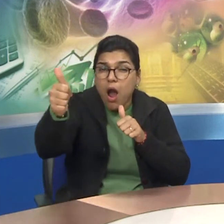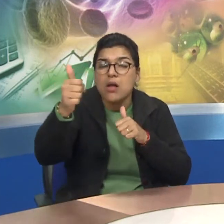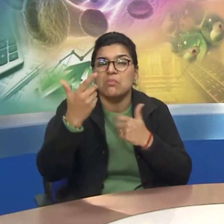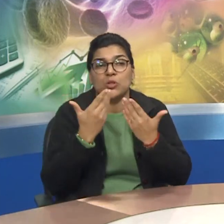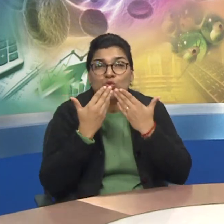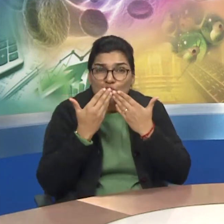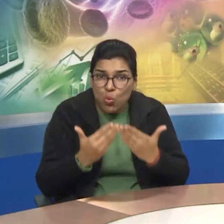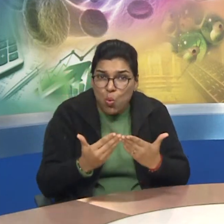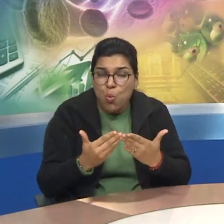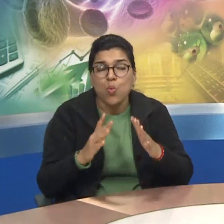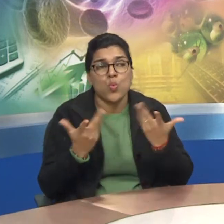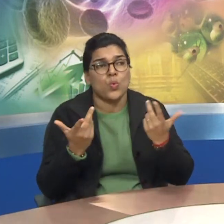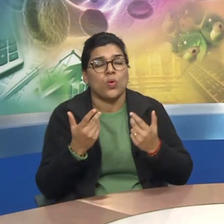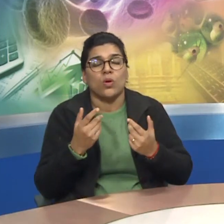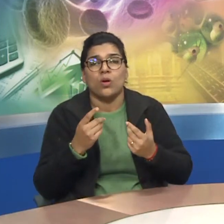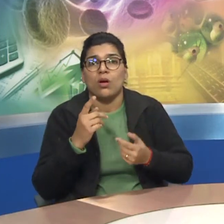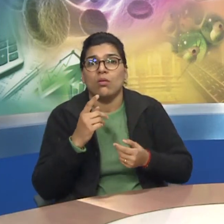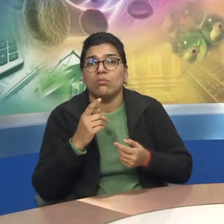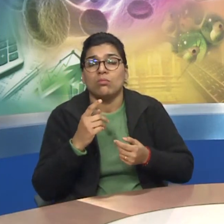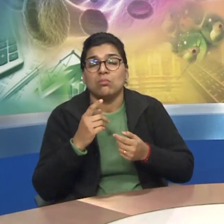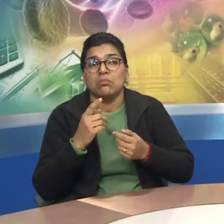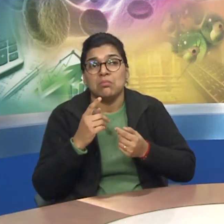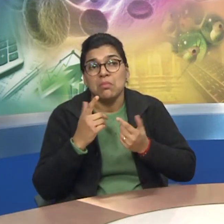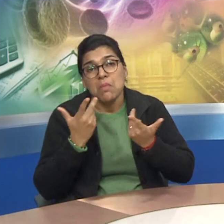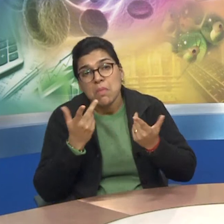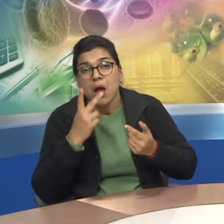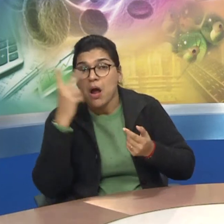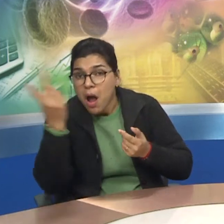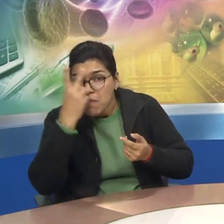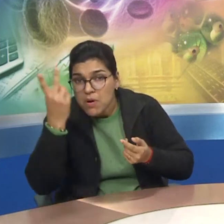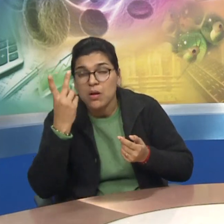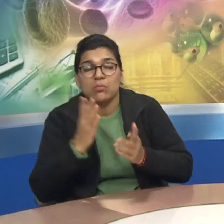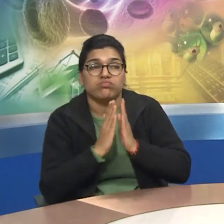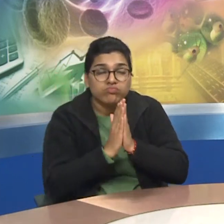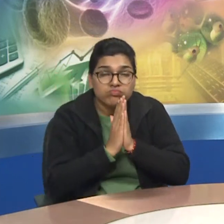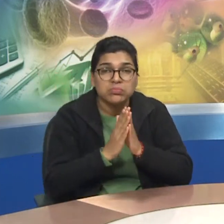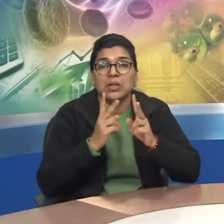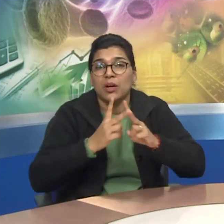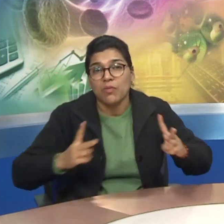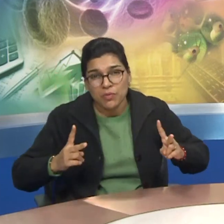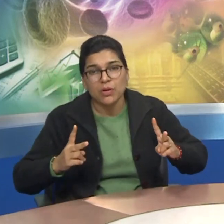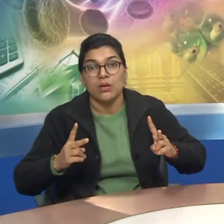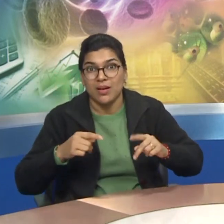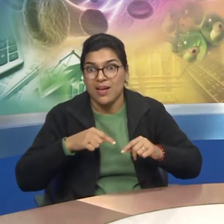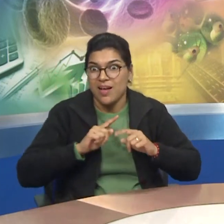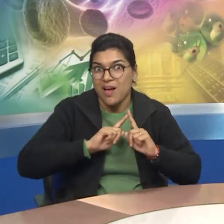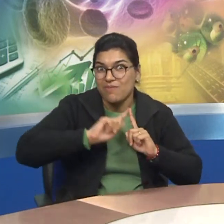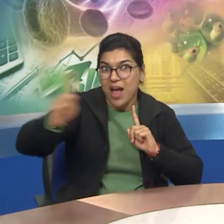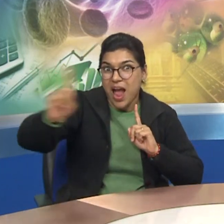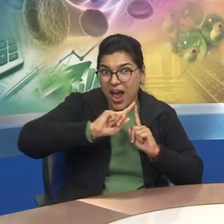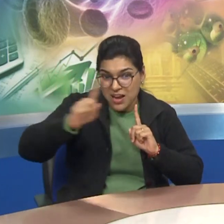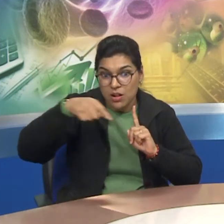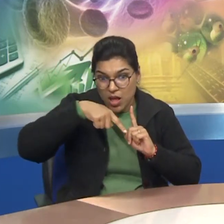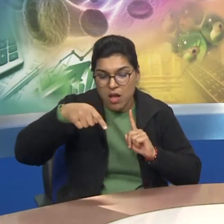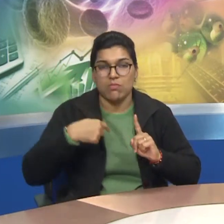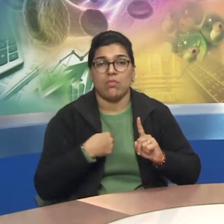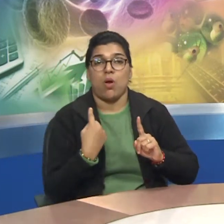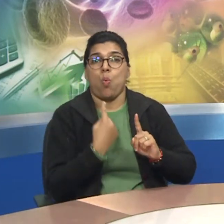We should join a carpool or use public transport to commute if traveling